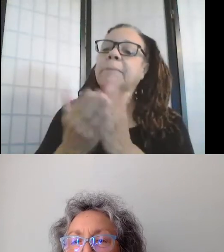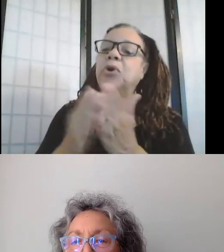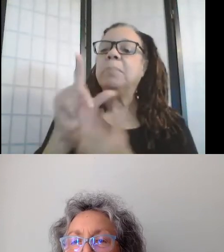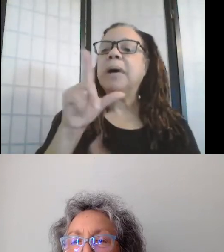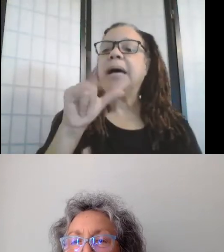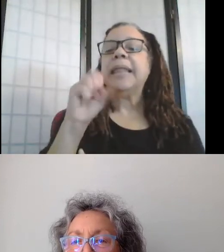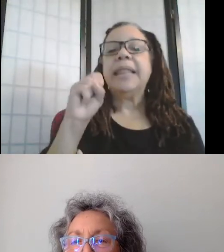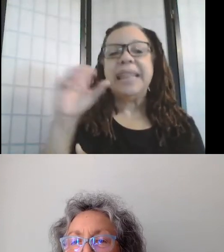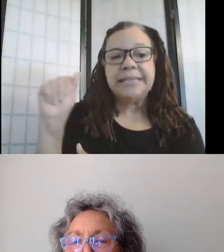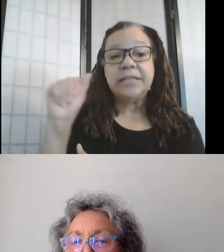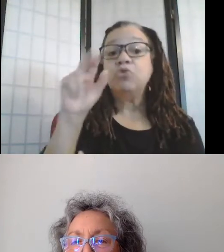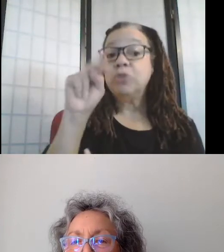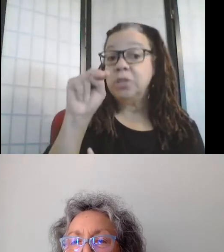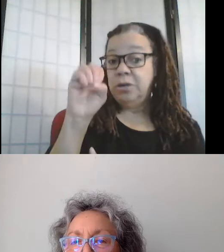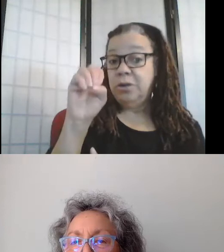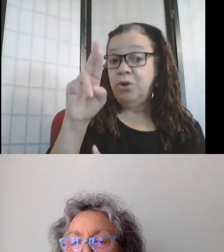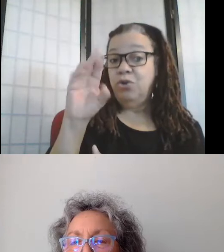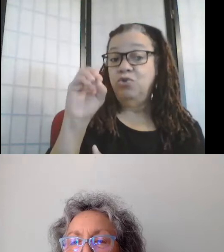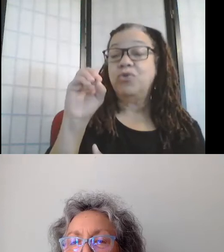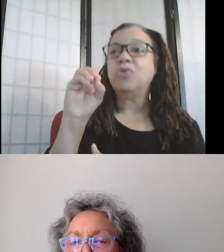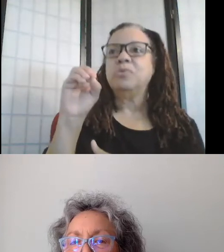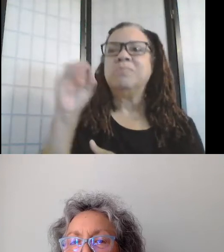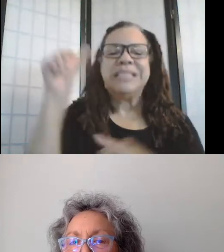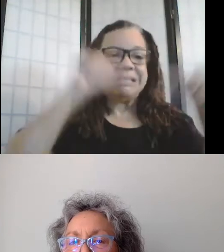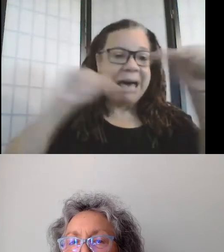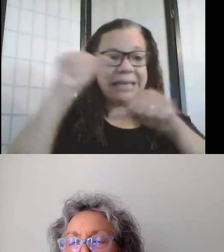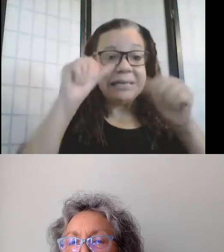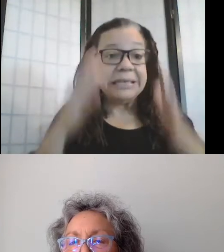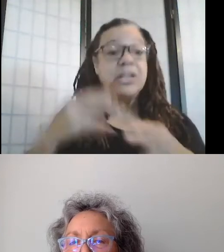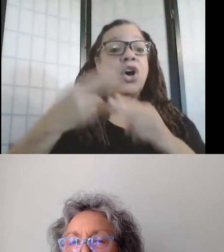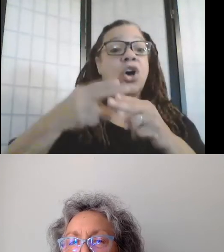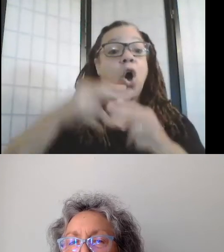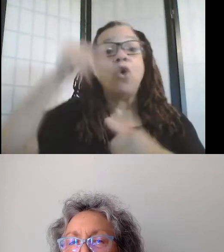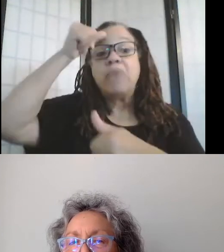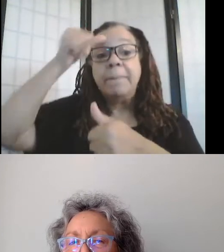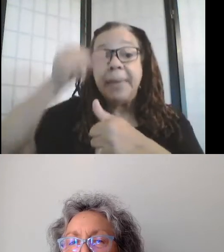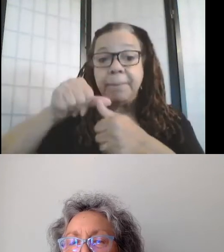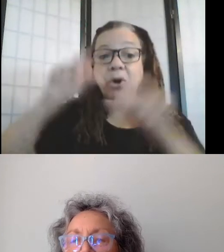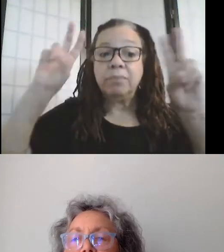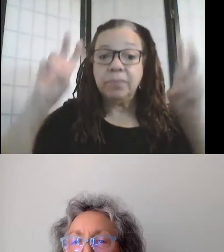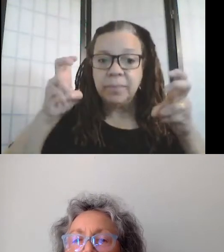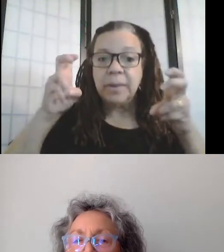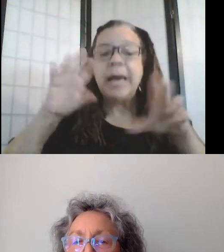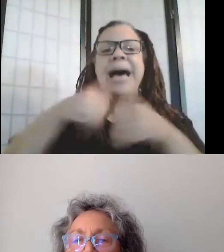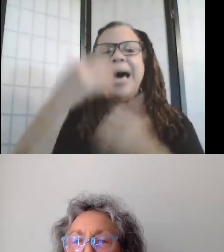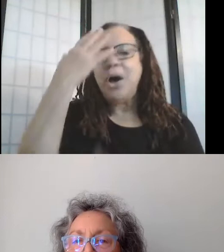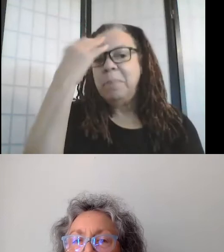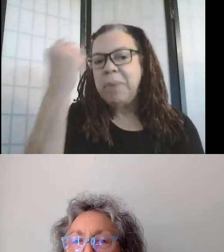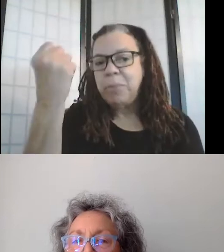a neuroscientist, called Remember. And it really deals with the idea of memory And